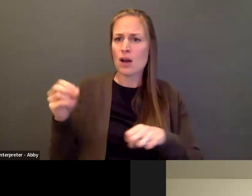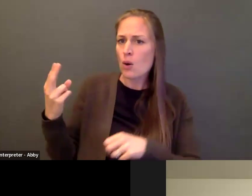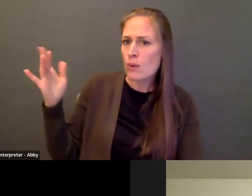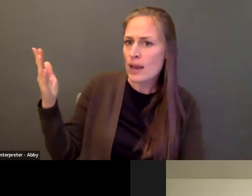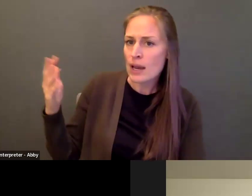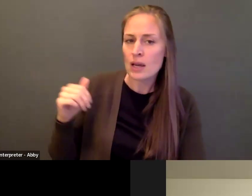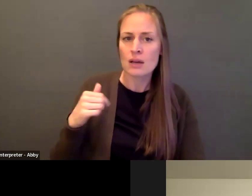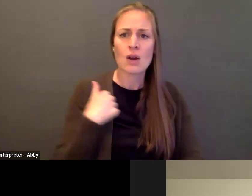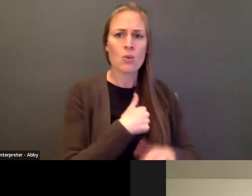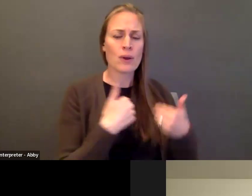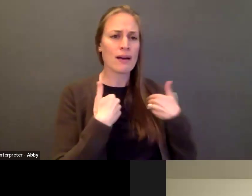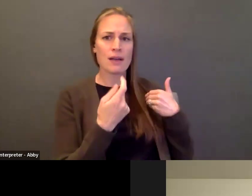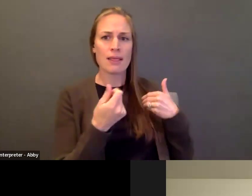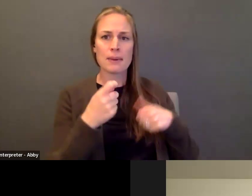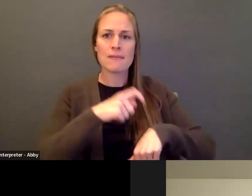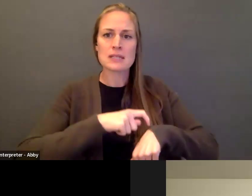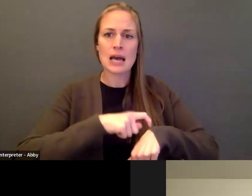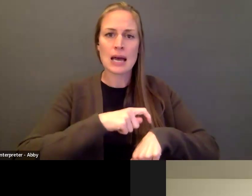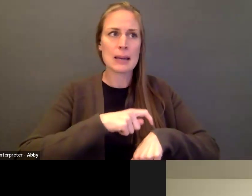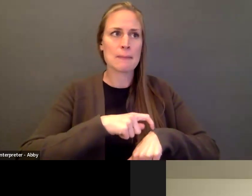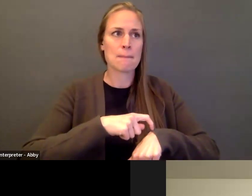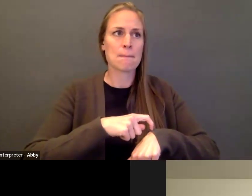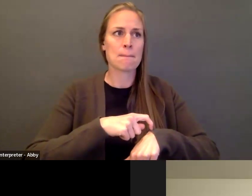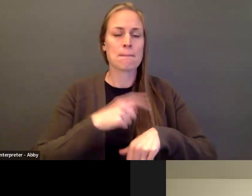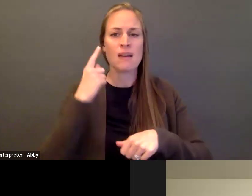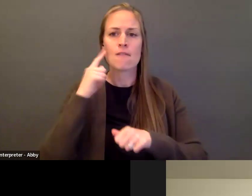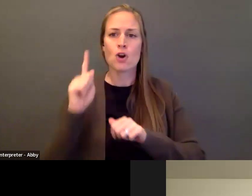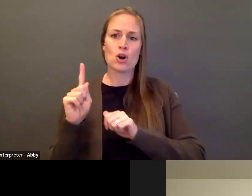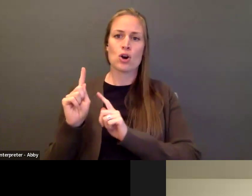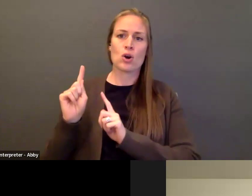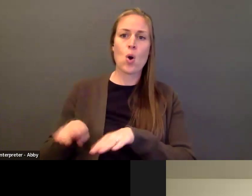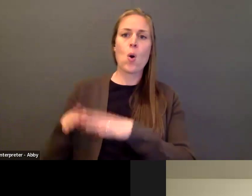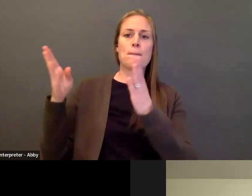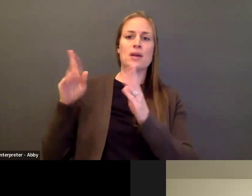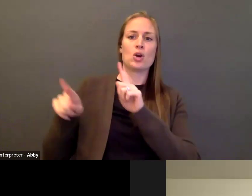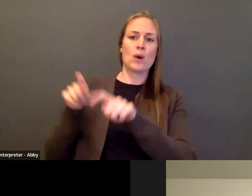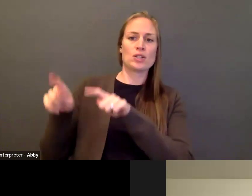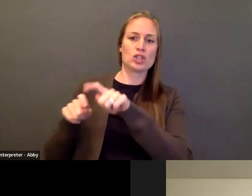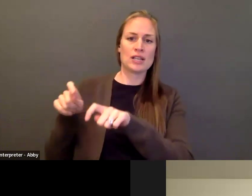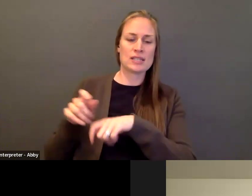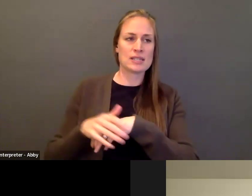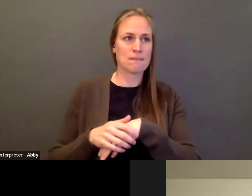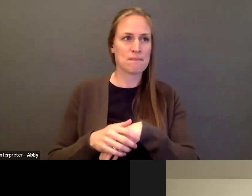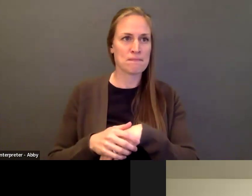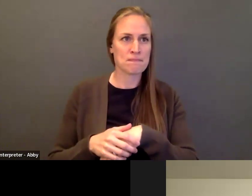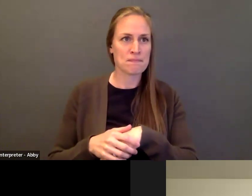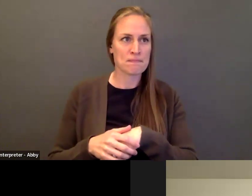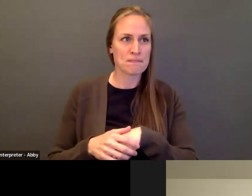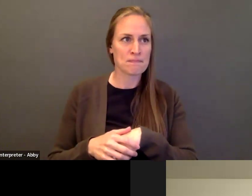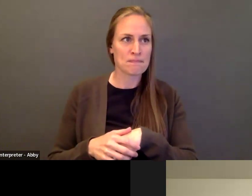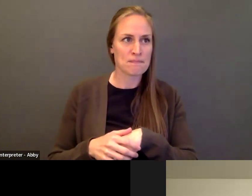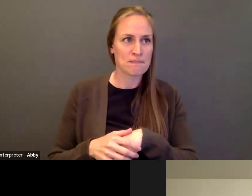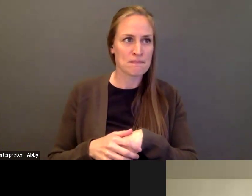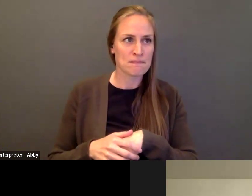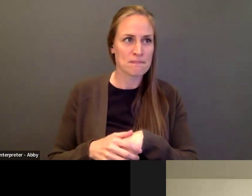little time for, CRIS Committee members to ask questions. We can do that. I just said our part. I'm done with this pile of notes right